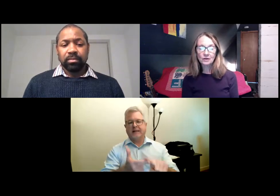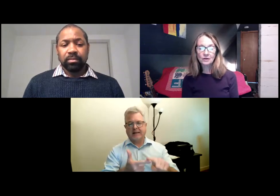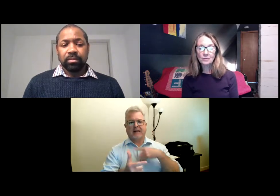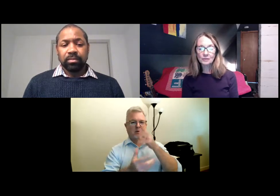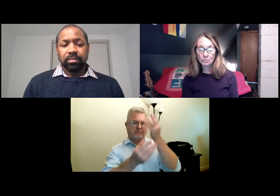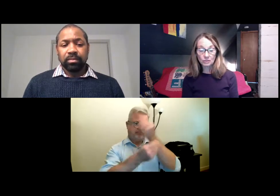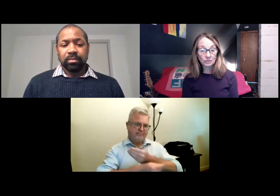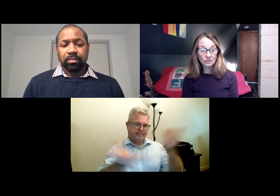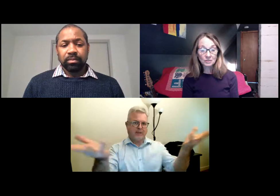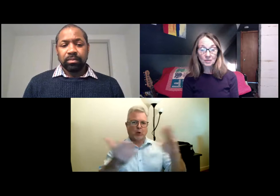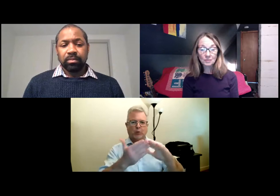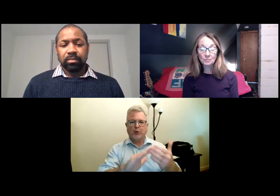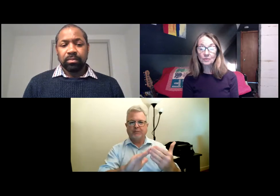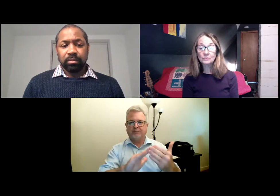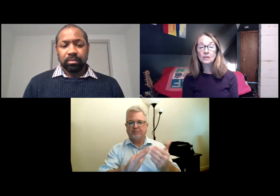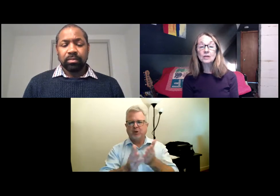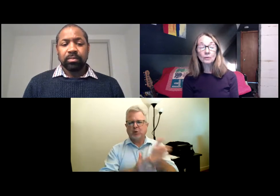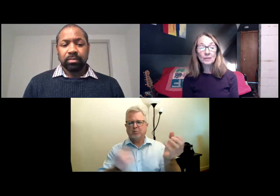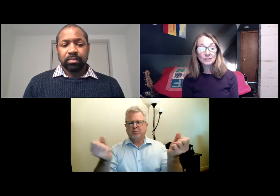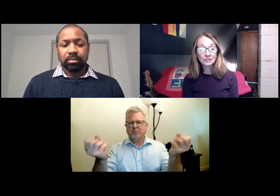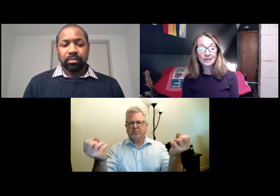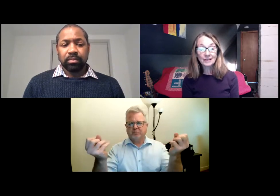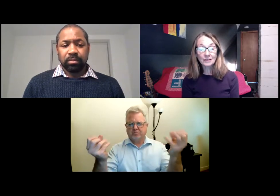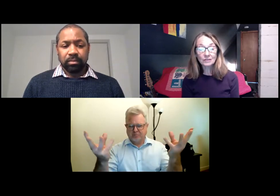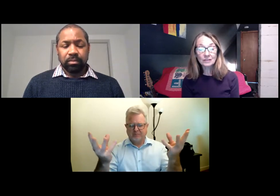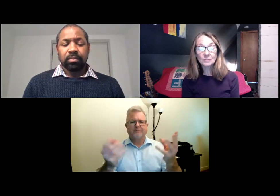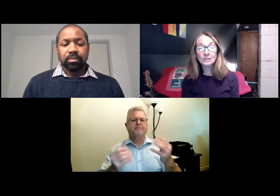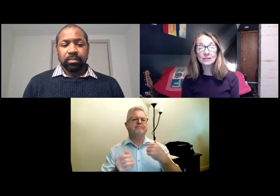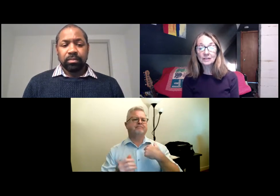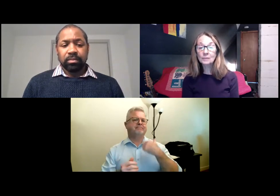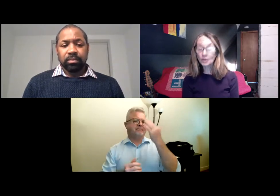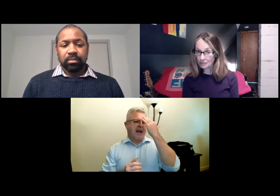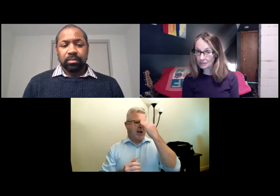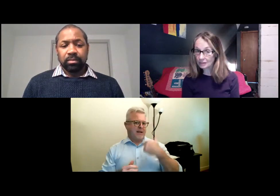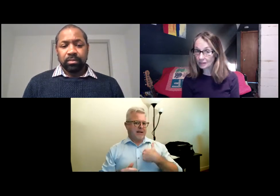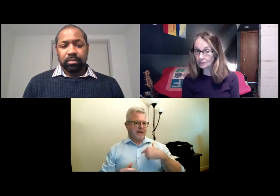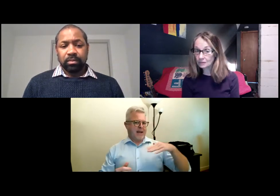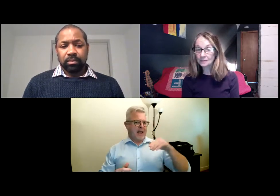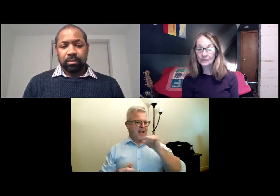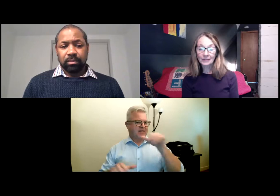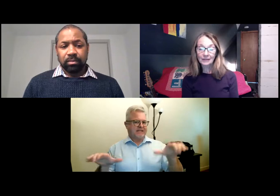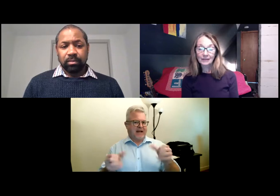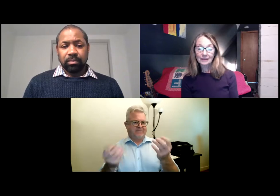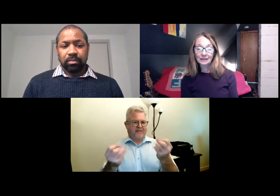there are, whatever restrictions may be imposed, we'll make sure to get that out to the community in American Sign Language.